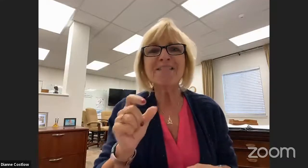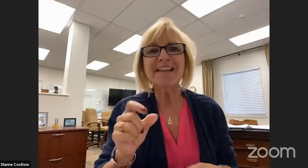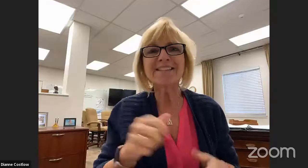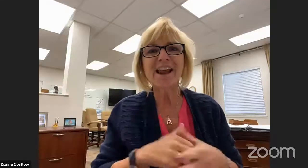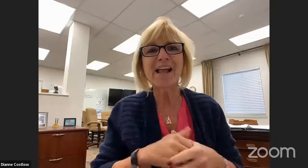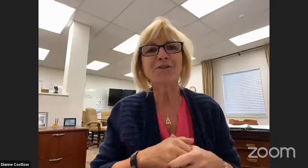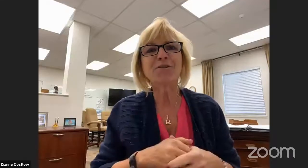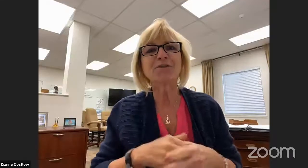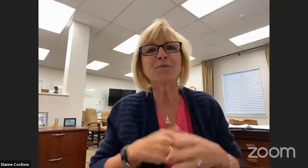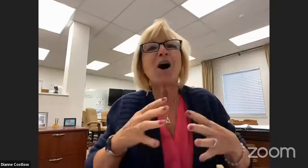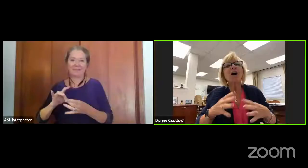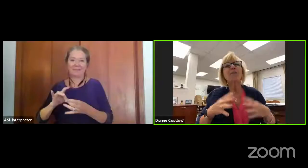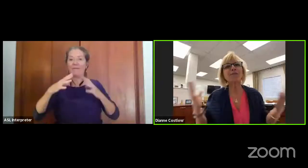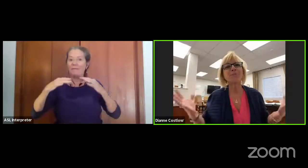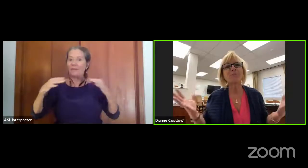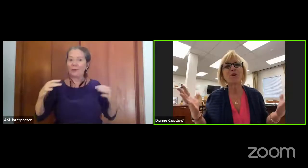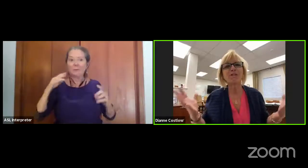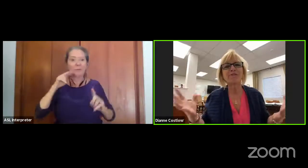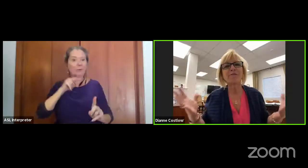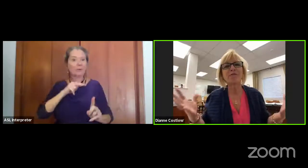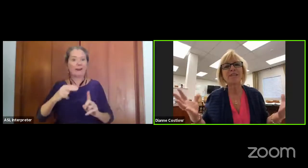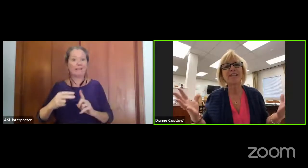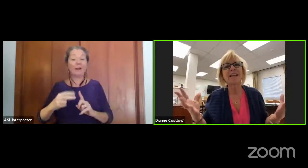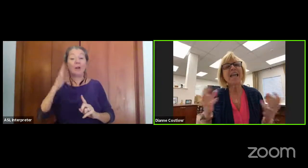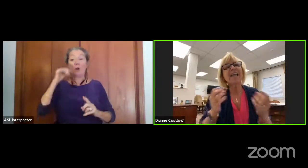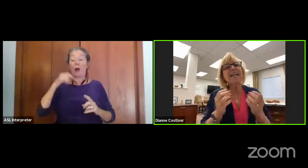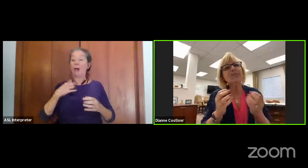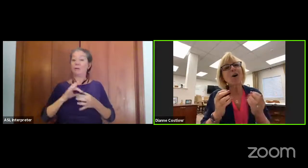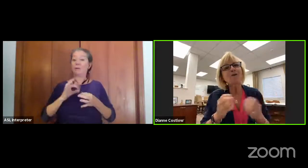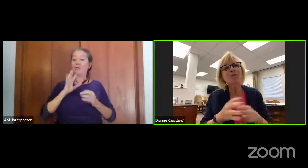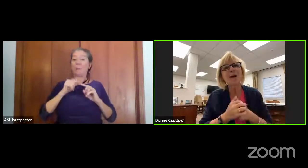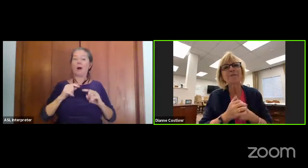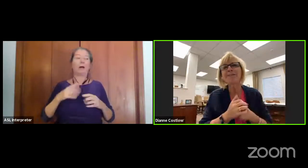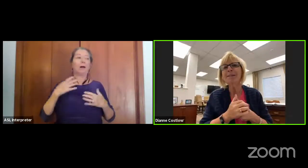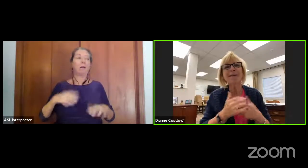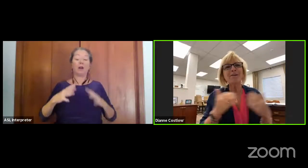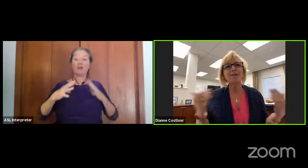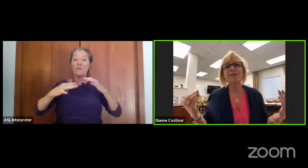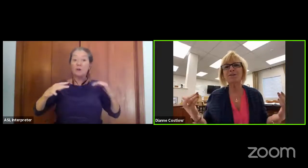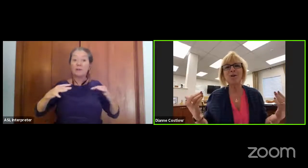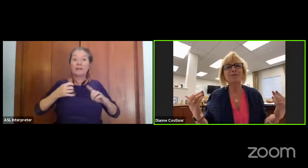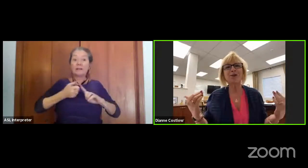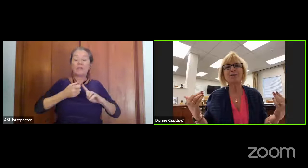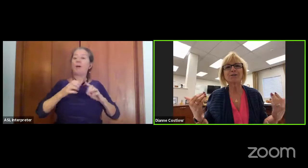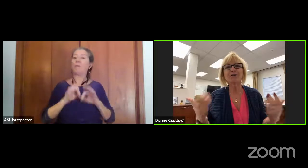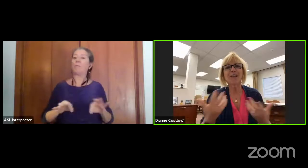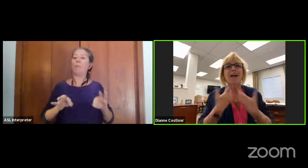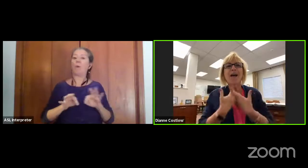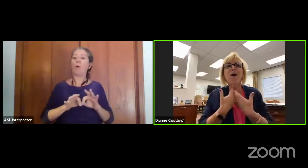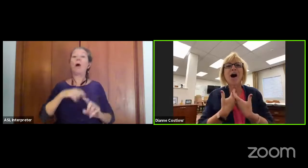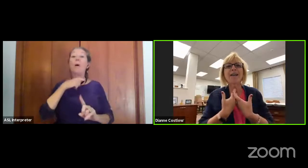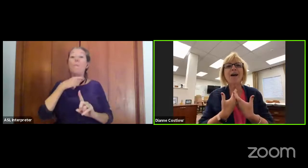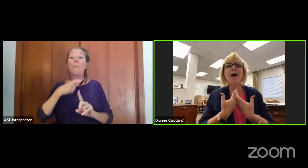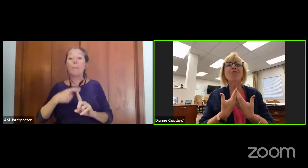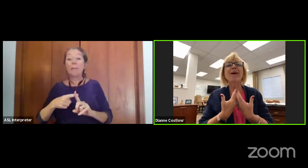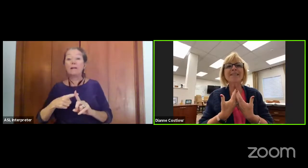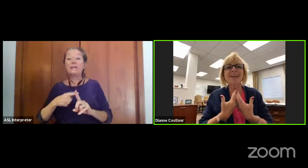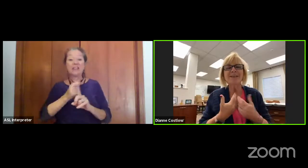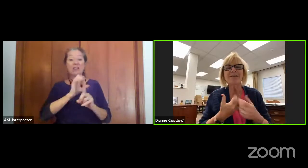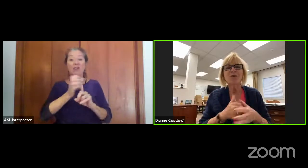one of the things that I learned as we talk about the importance of diversity is also how similarities cross cultures.